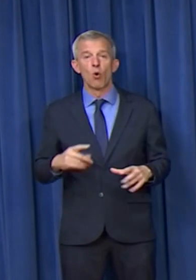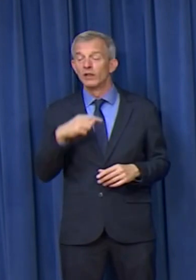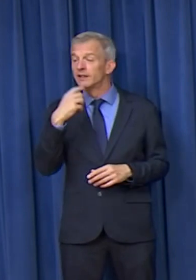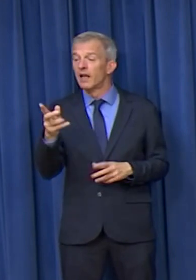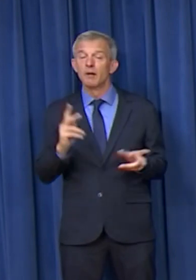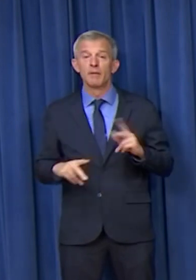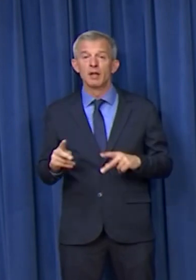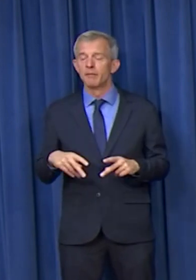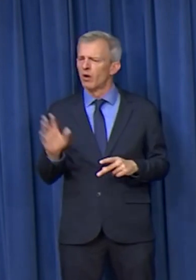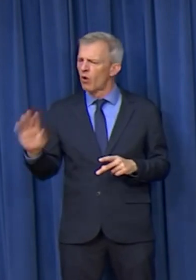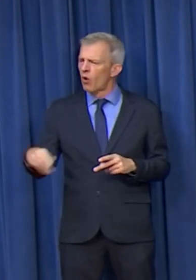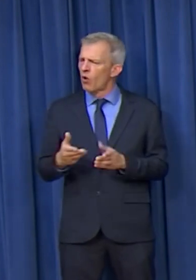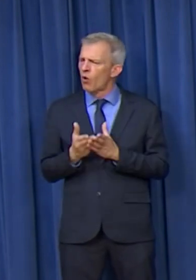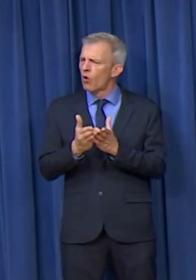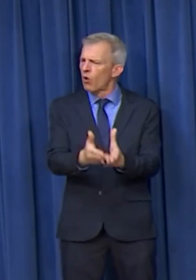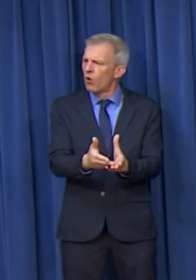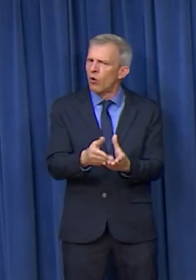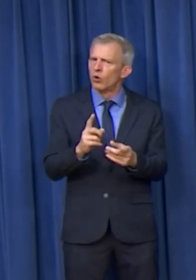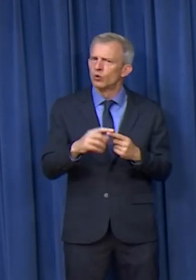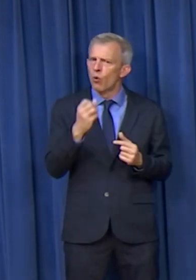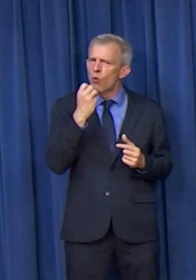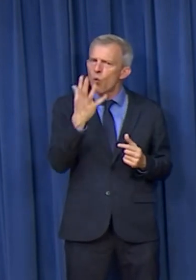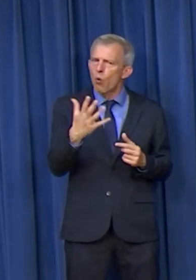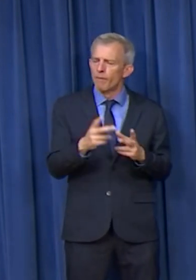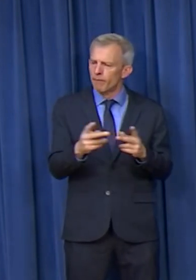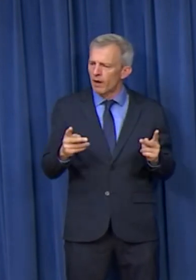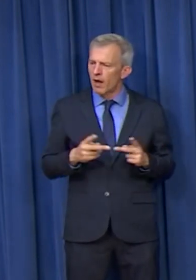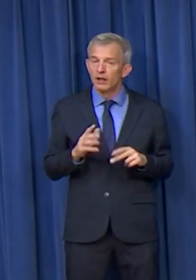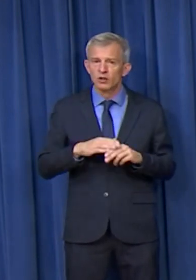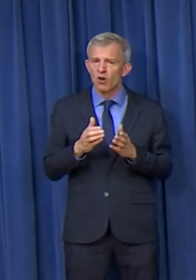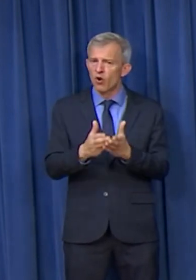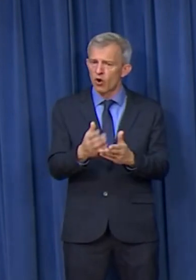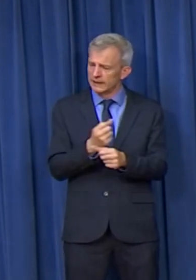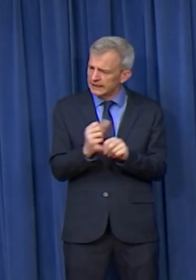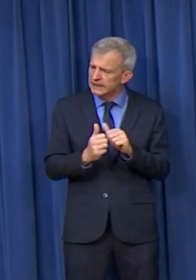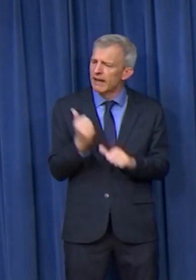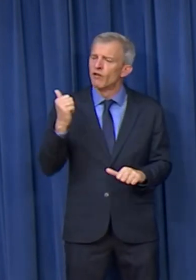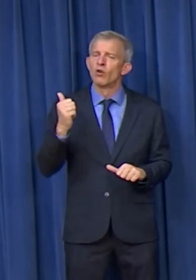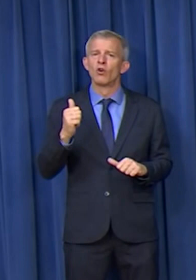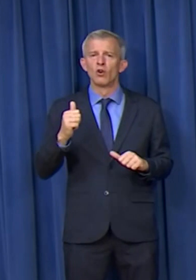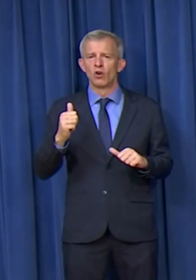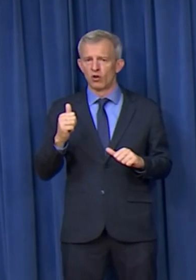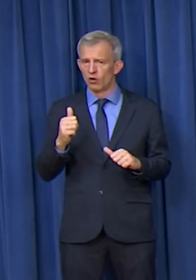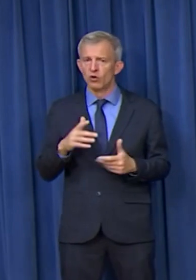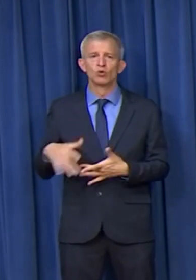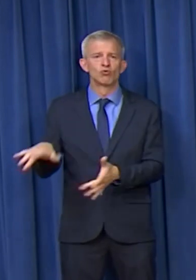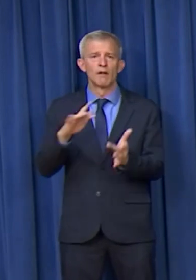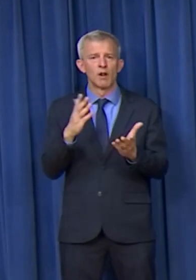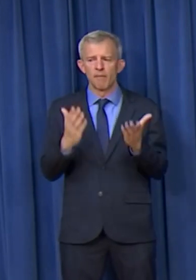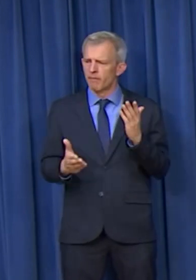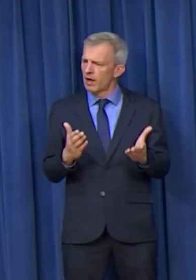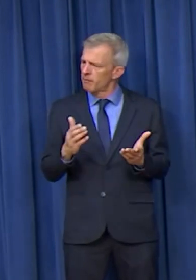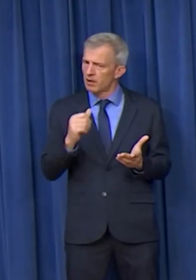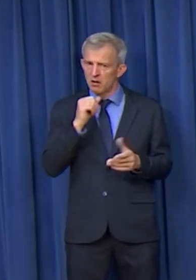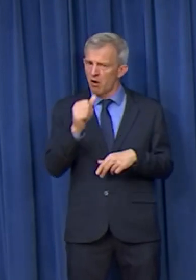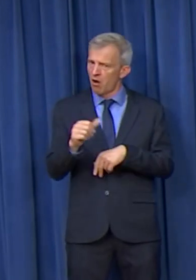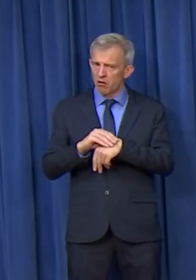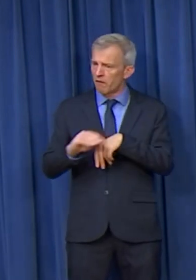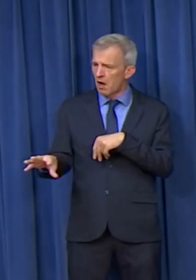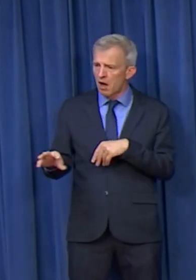traveling to warm climates on a cruise would be a safer way to travel and might not endanger